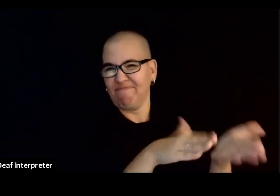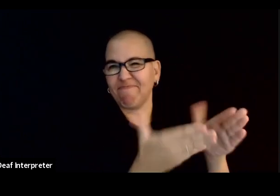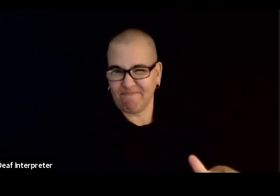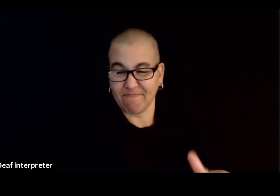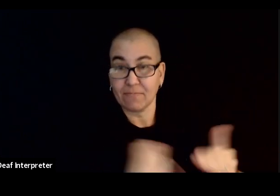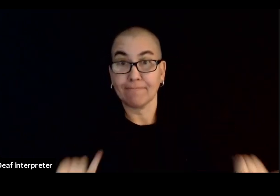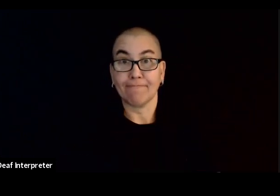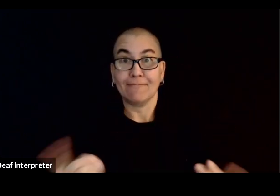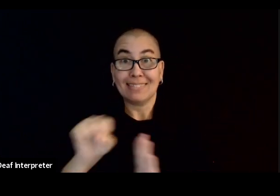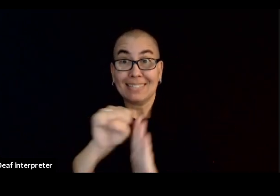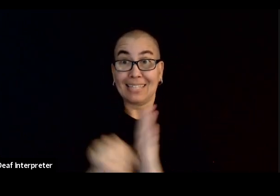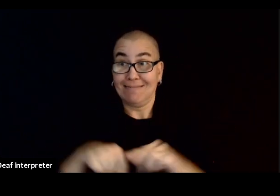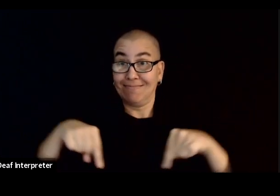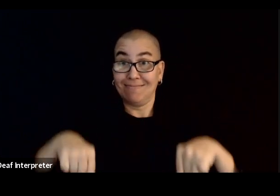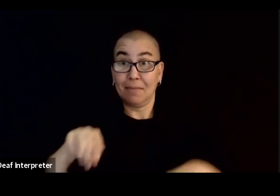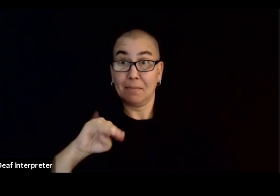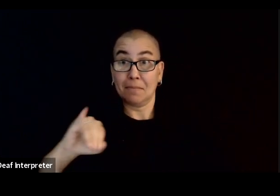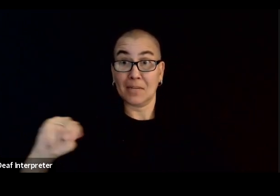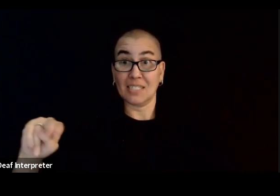for a new total of